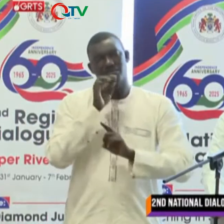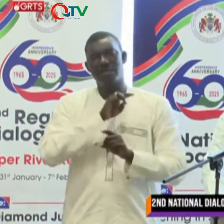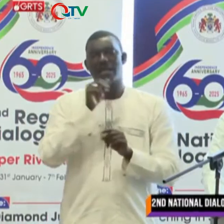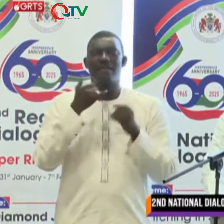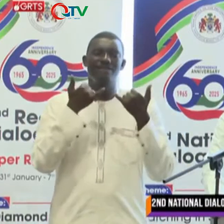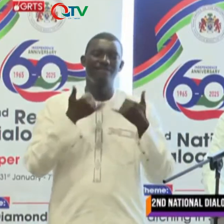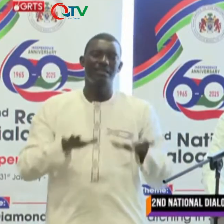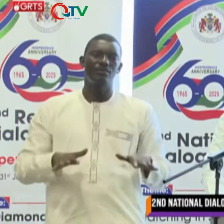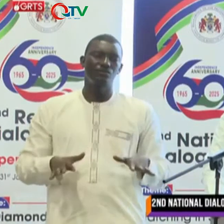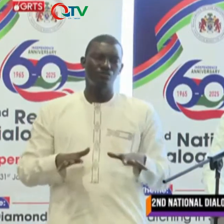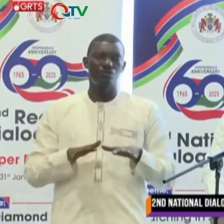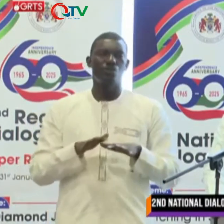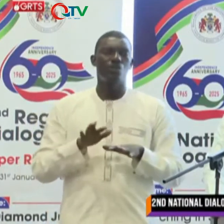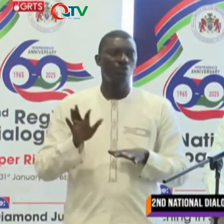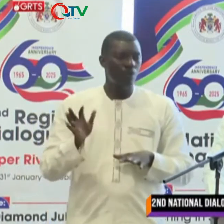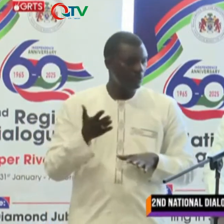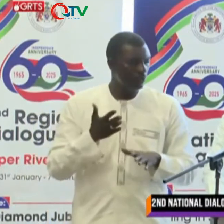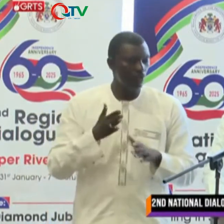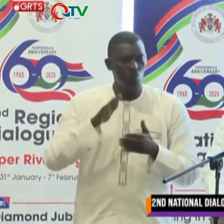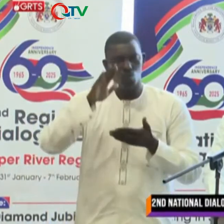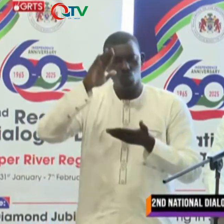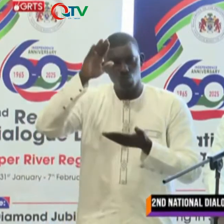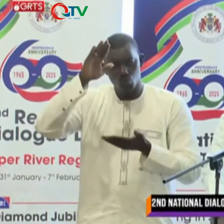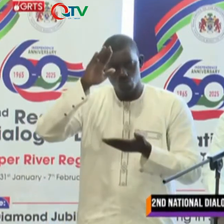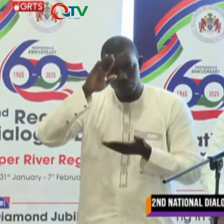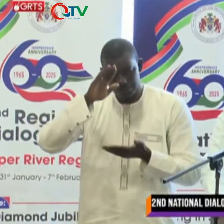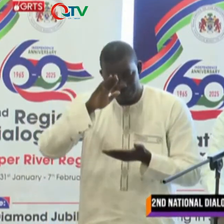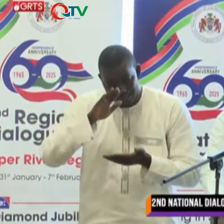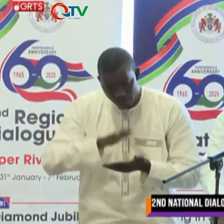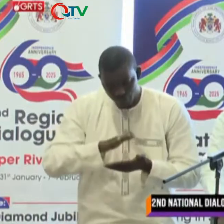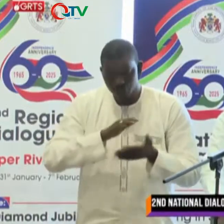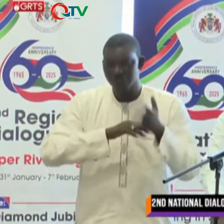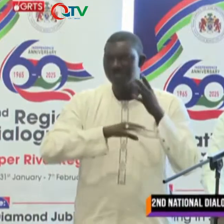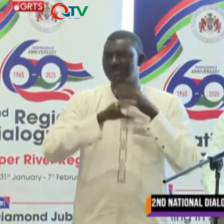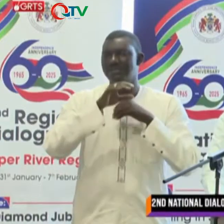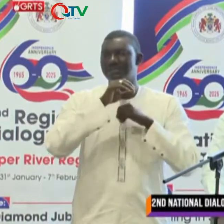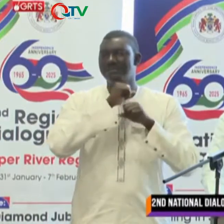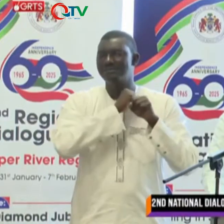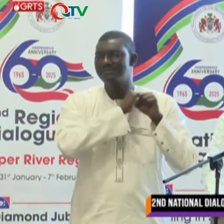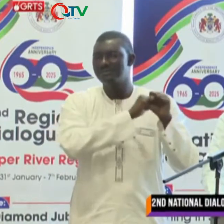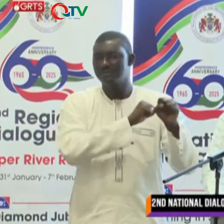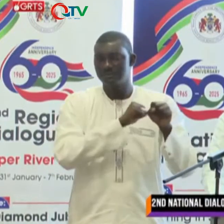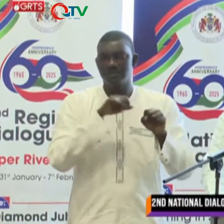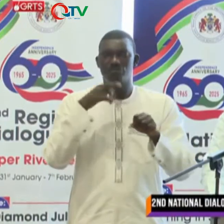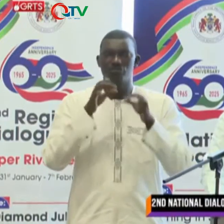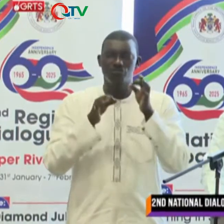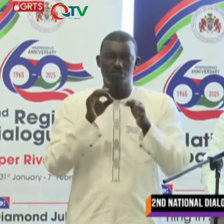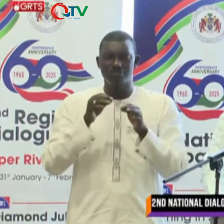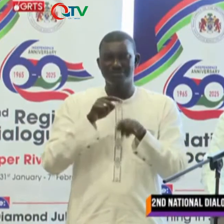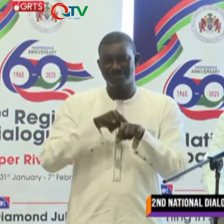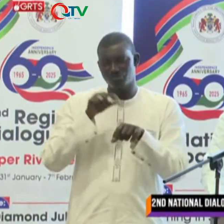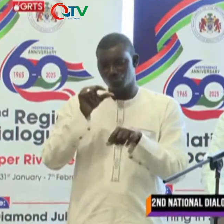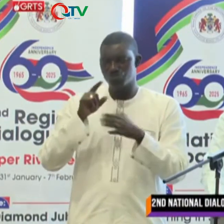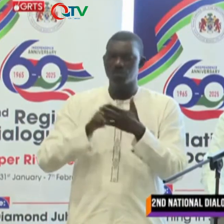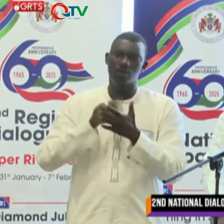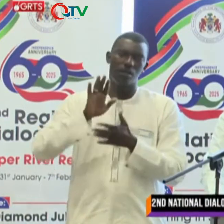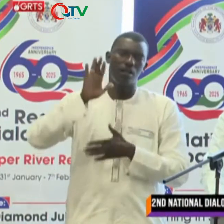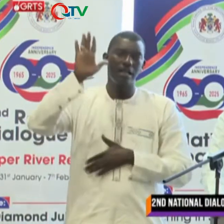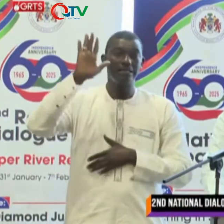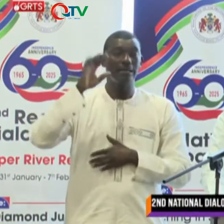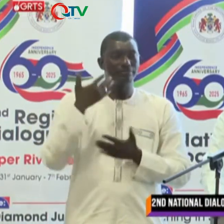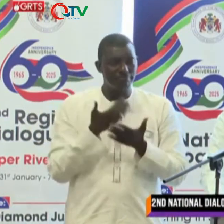failures, will go down in history for judgment sooner or later. Let us not